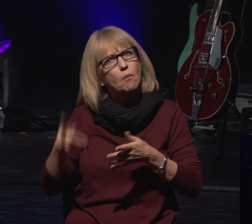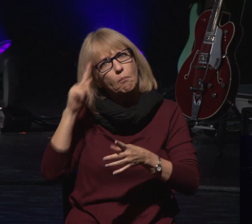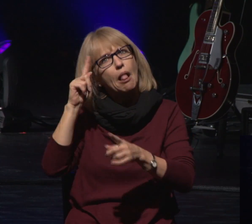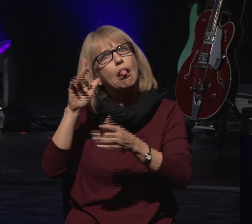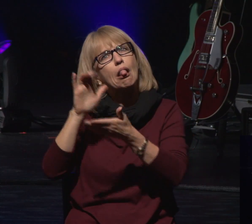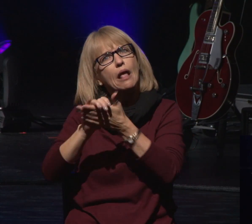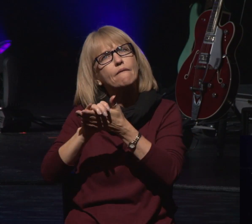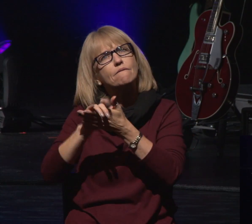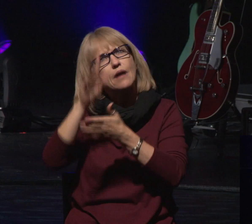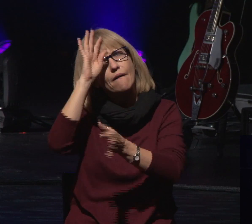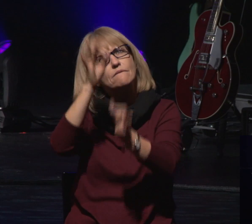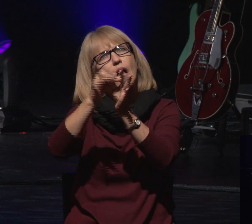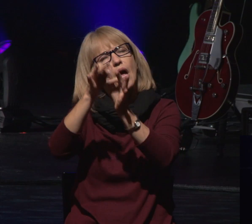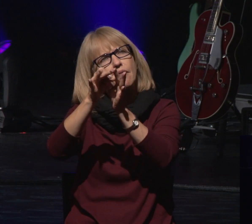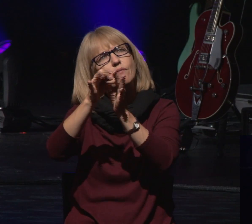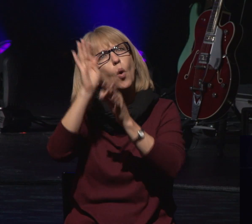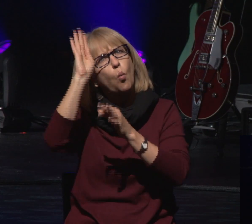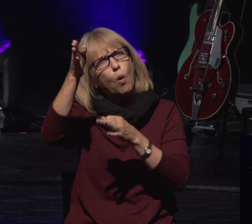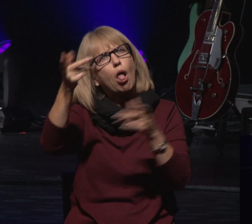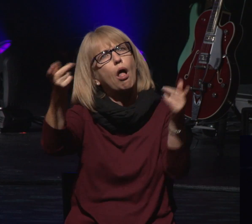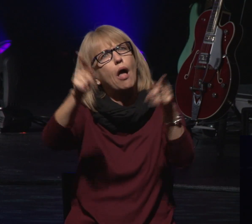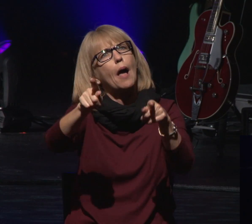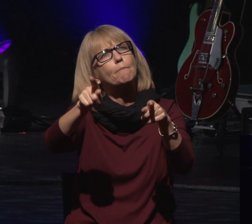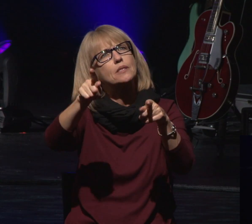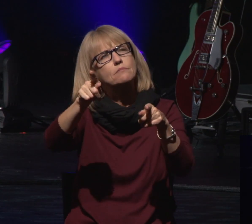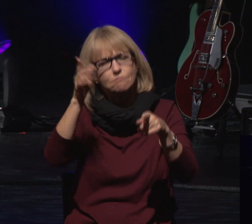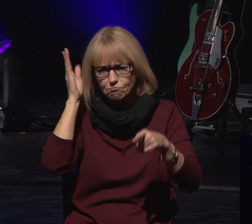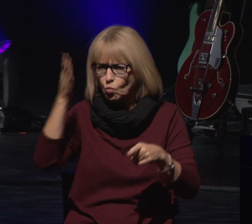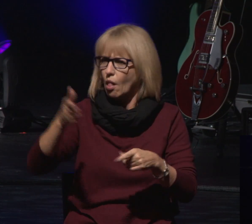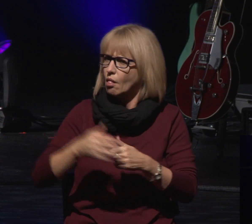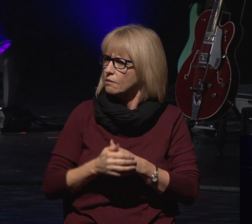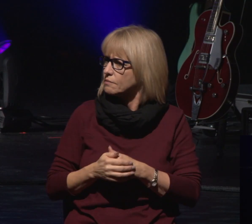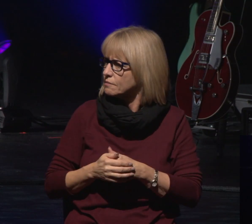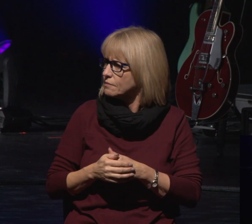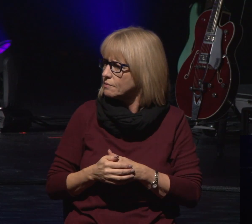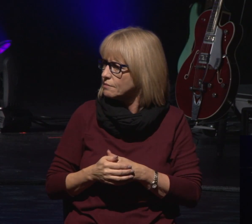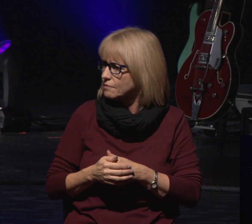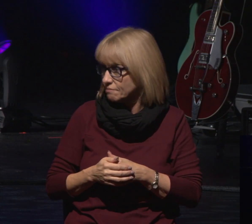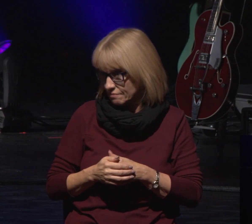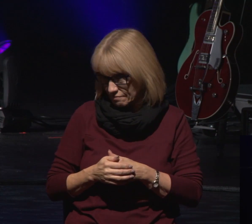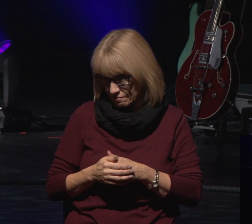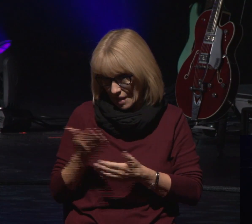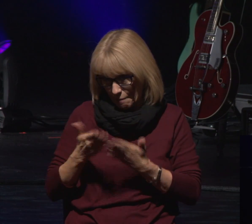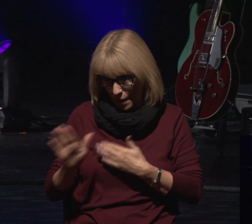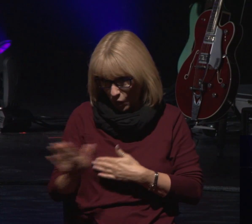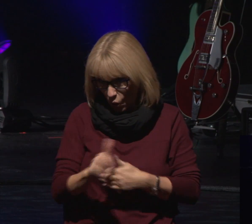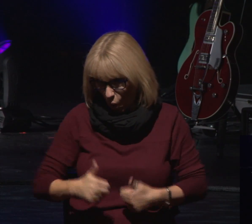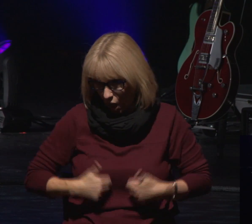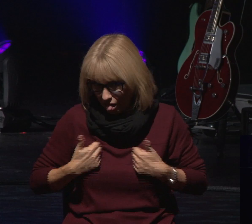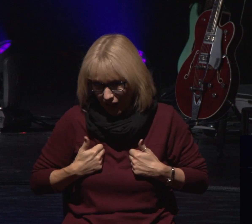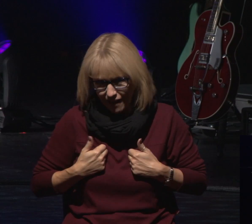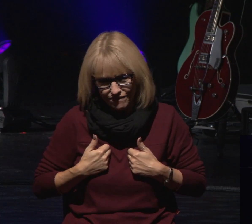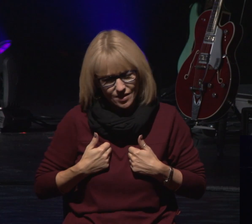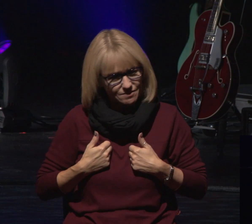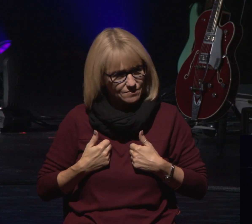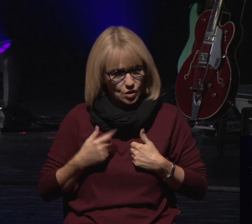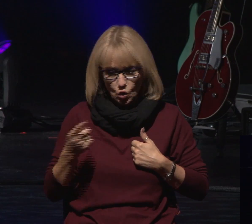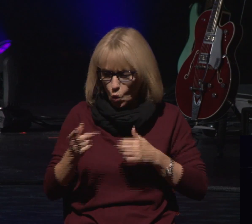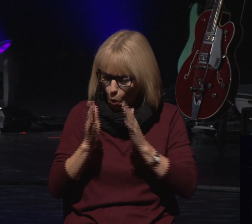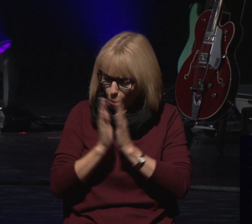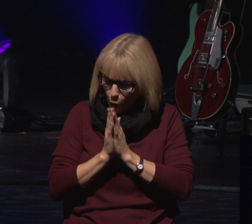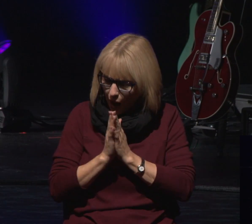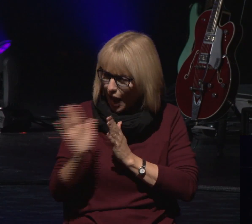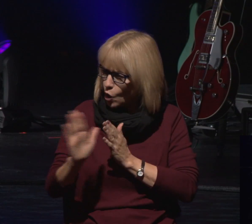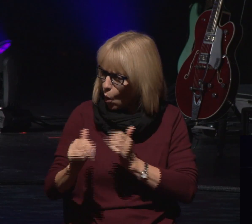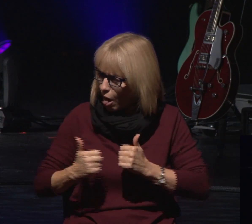going to provide for them, and someday it was going to happen. There should be some prayers in your life that you're praying for your own life. You're praying